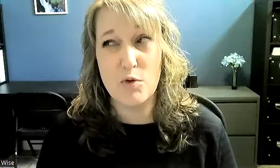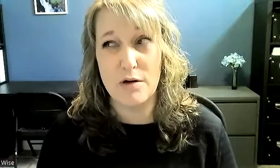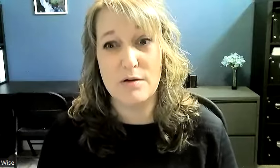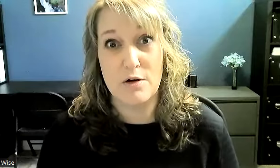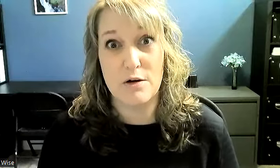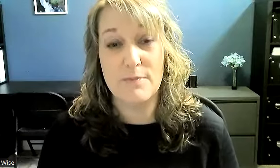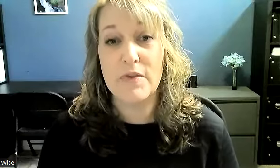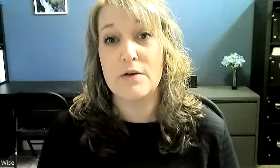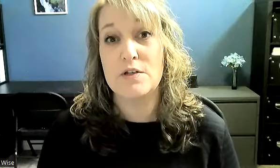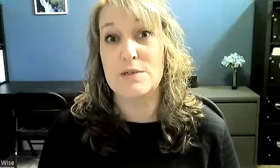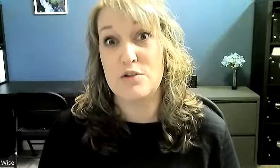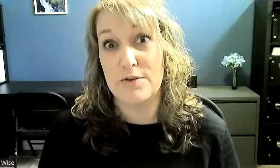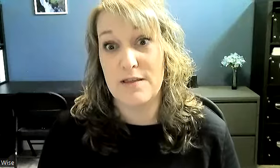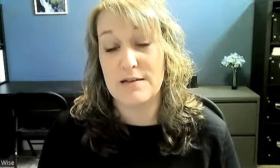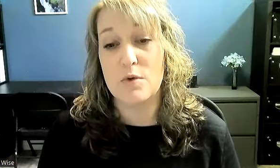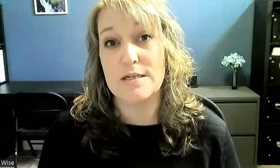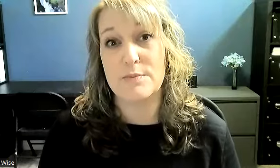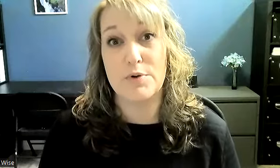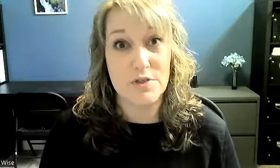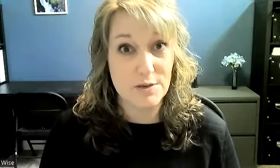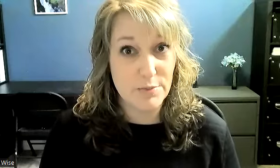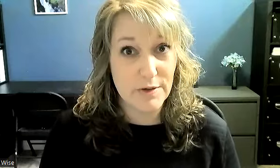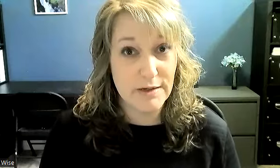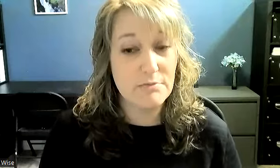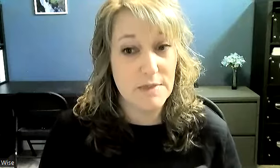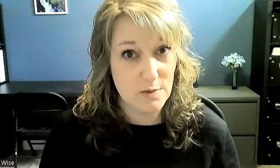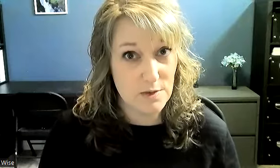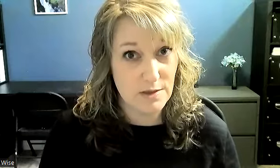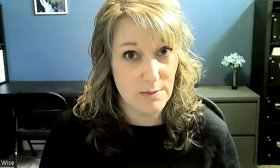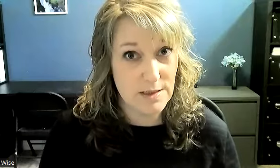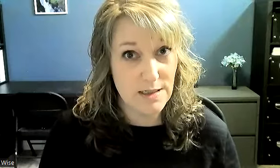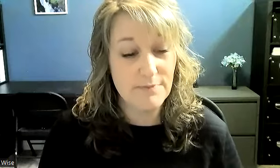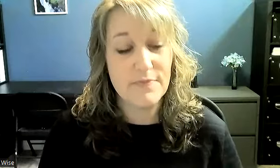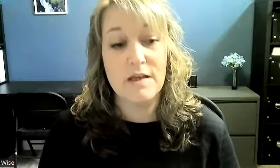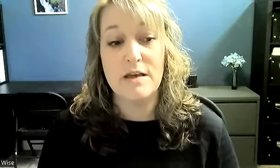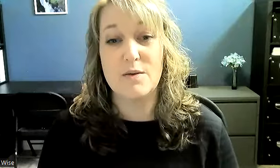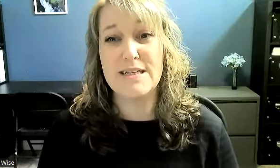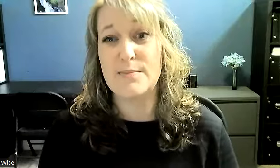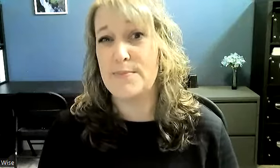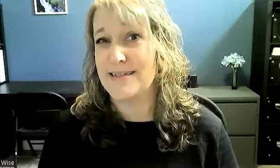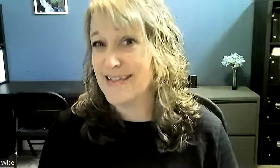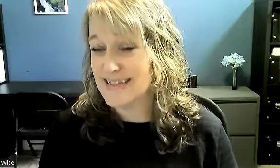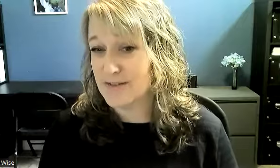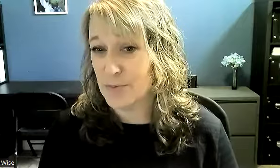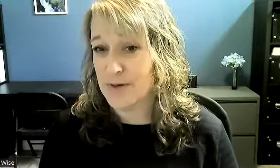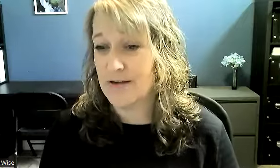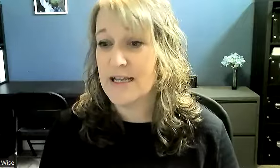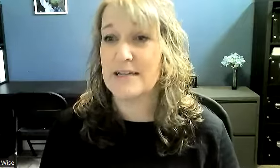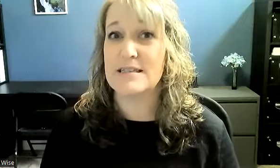word, her, to mean 2 different things. One is a personal pronoun. That's what we're talking about today. And one is a possessive pronoun. It's the